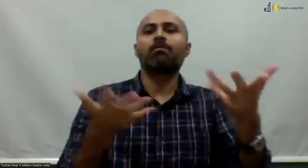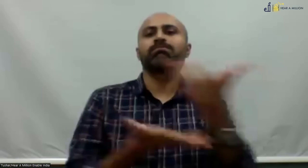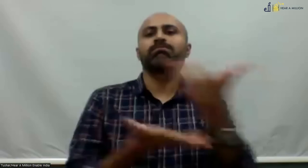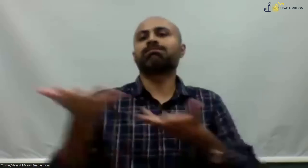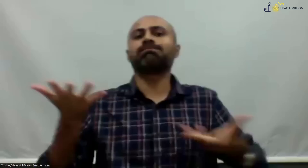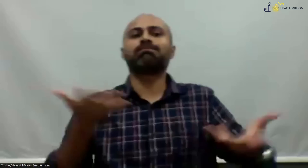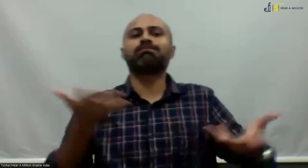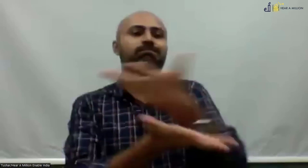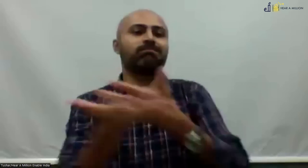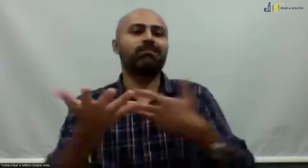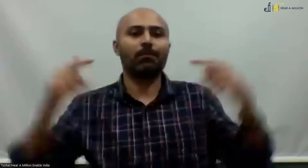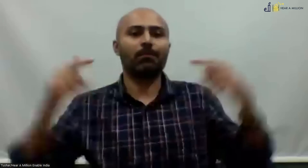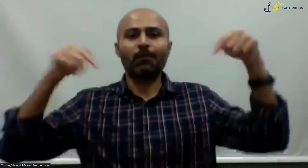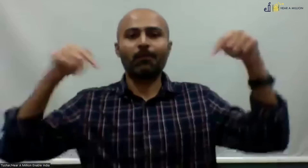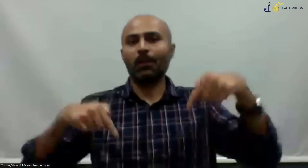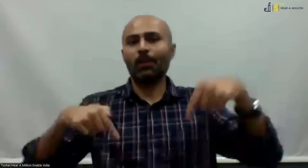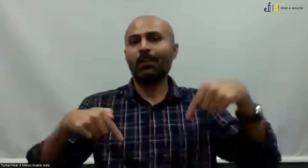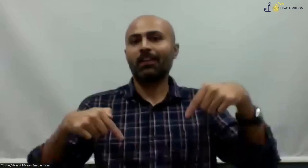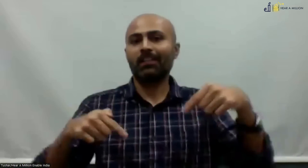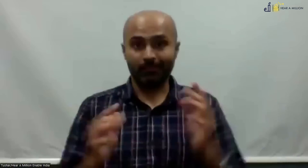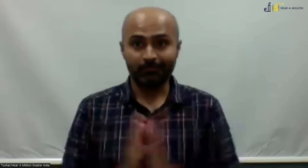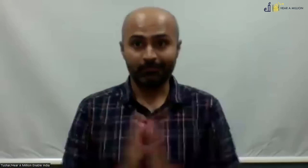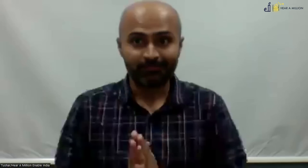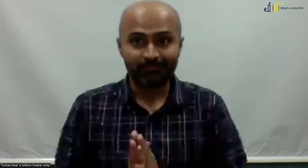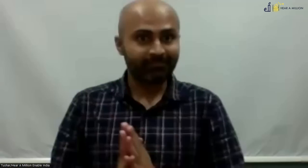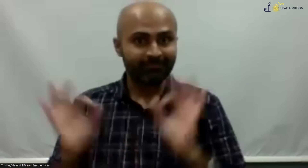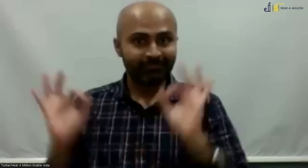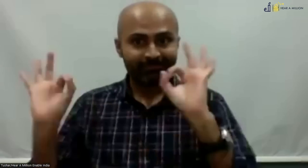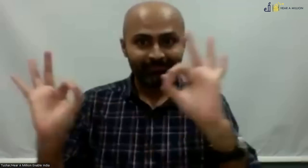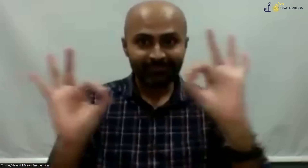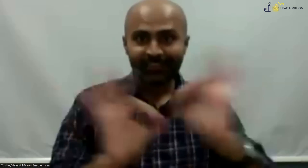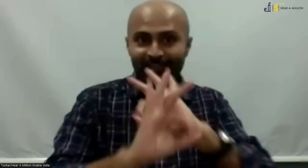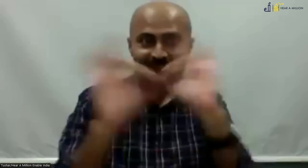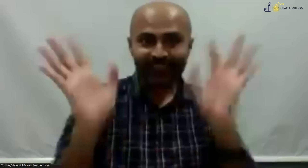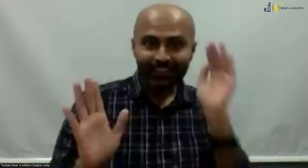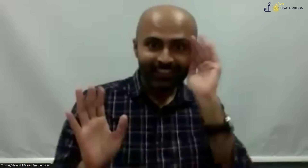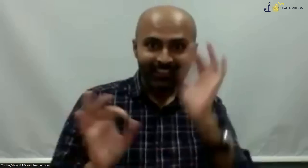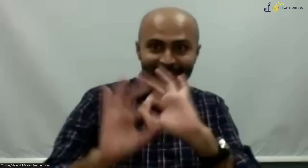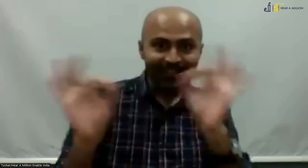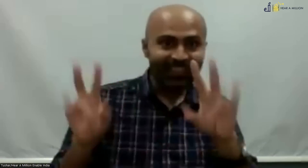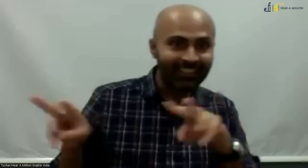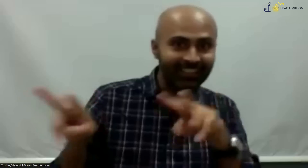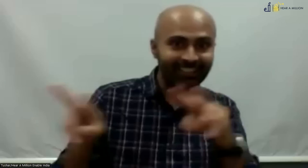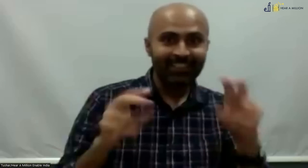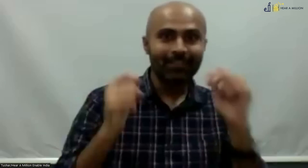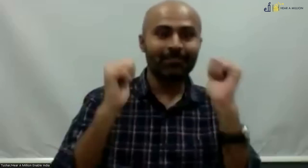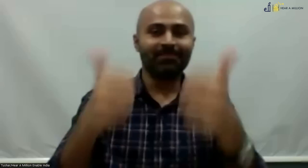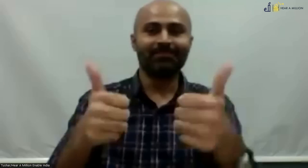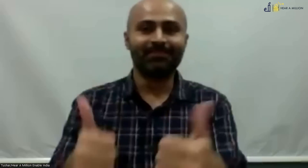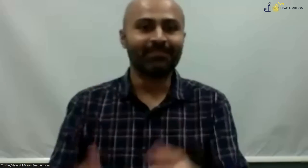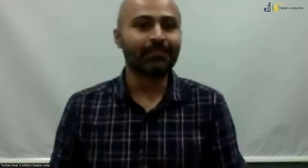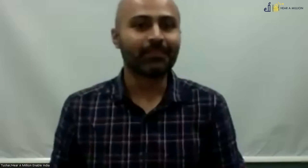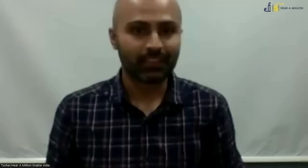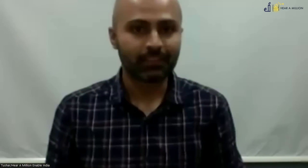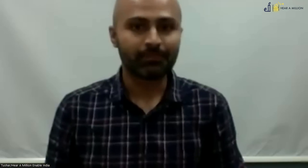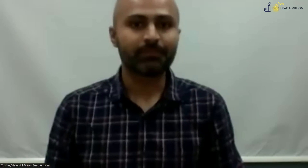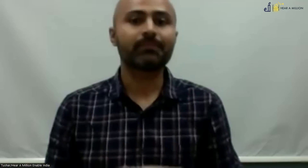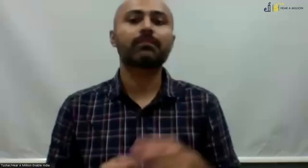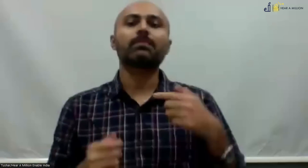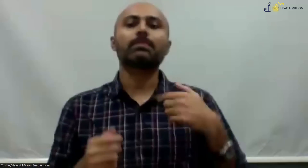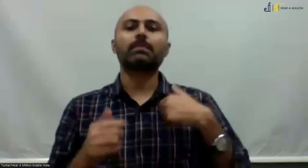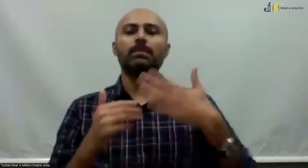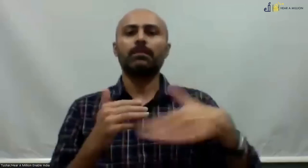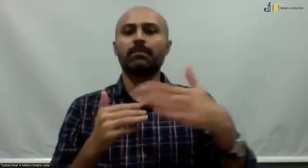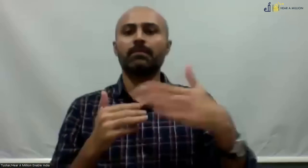give them money so that they can give them the license. But there are people who have successfully, in the